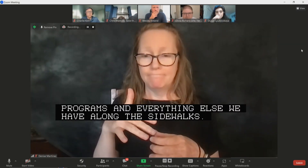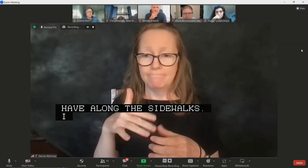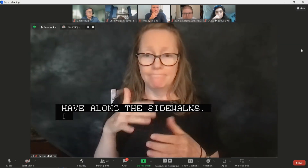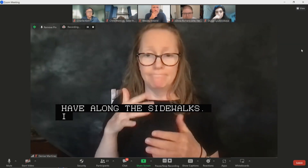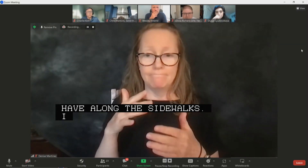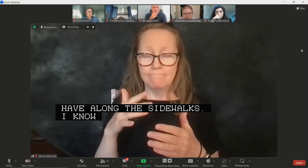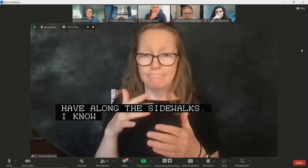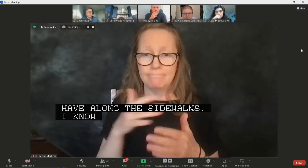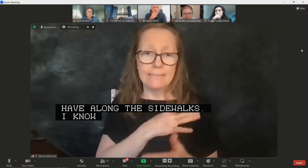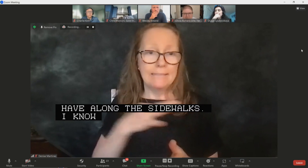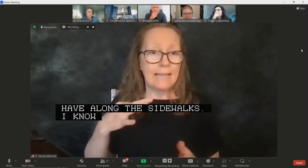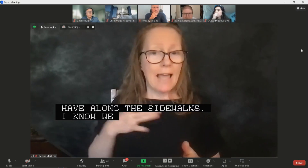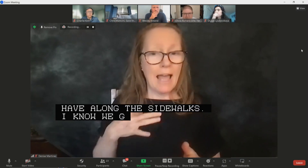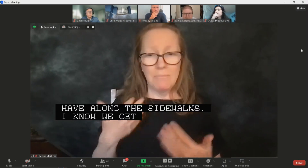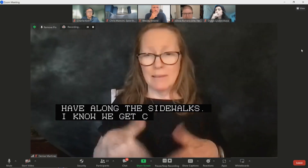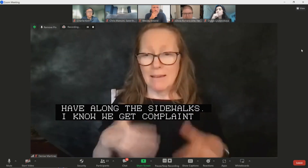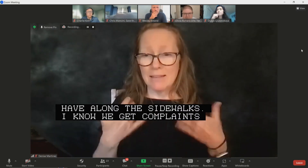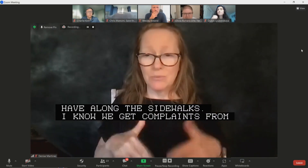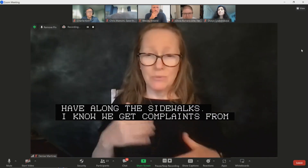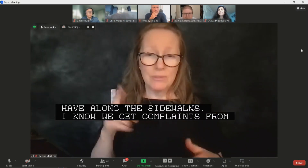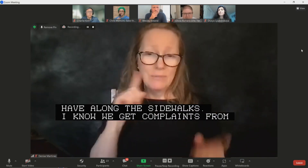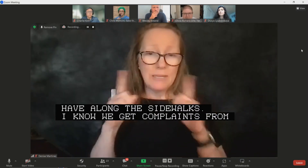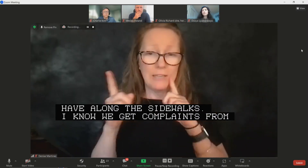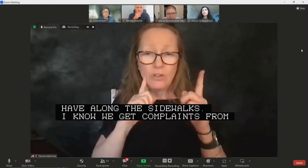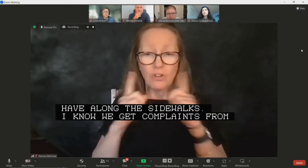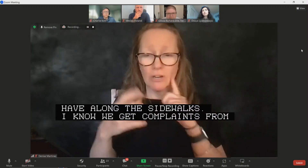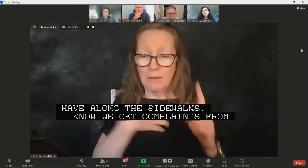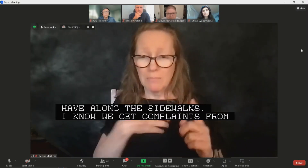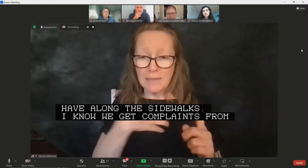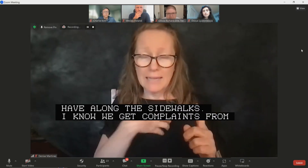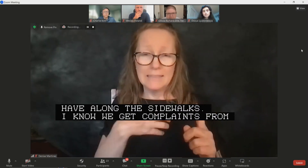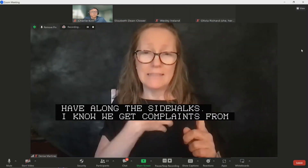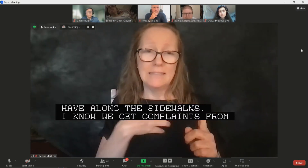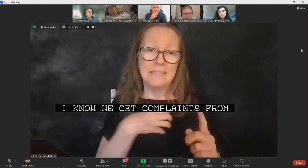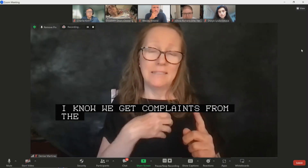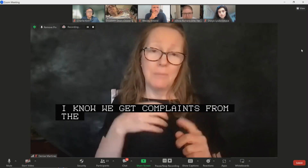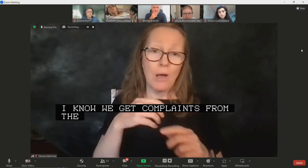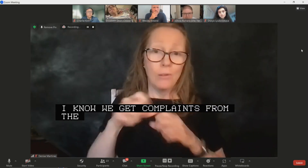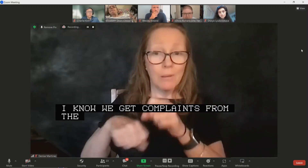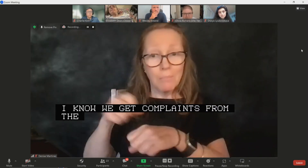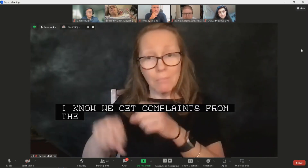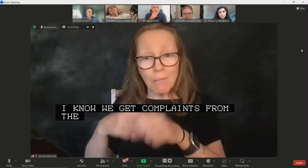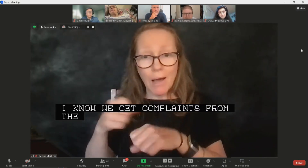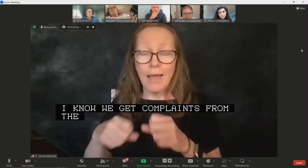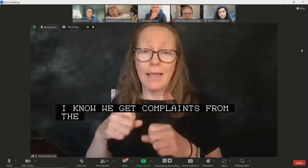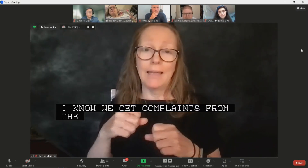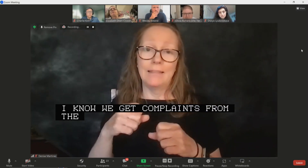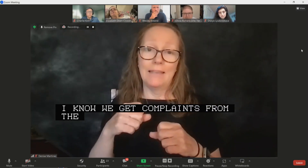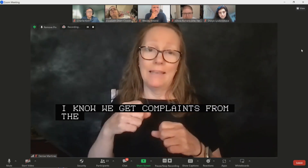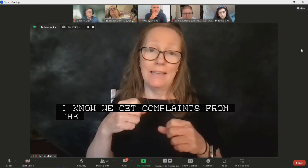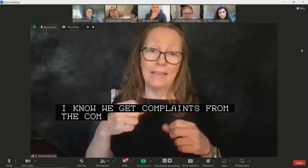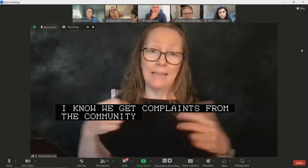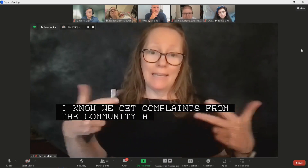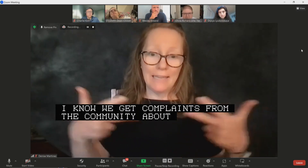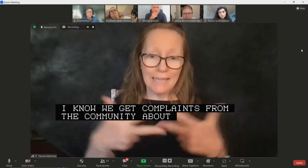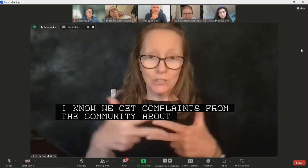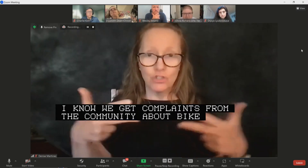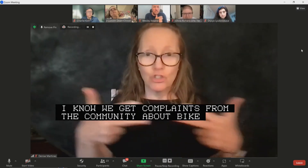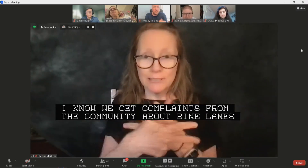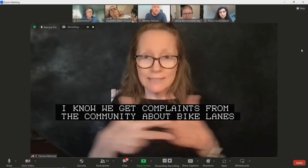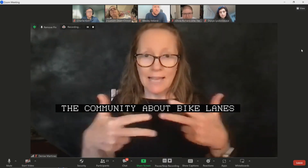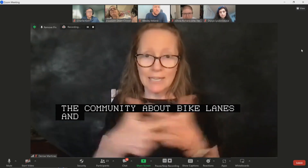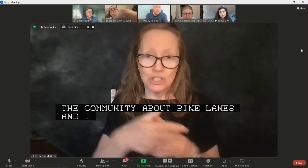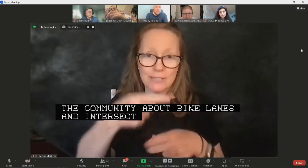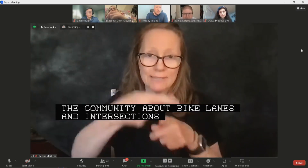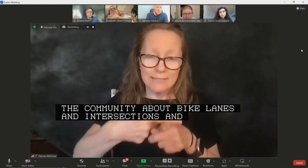also really just questions and concerns about bike lanes and intersections and things like that. But I just wanted to let everybody in the